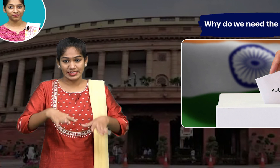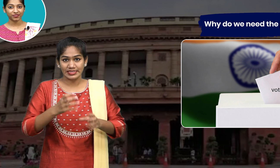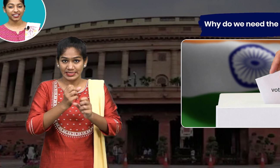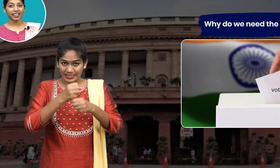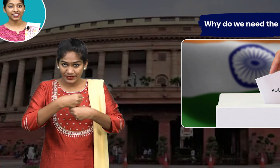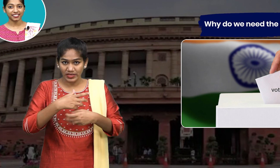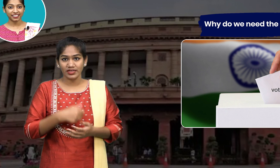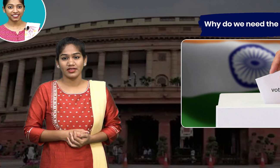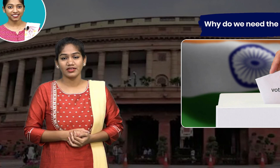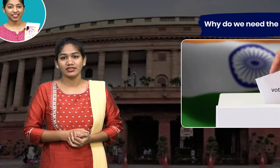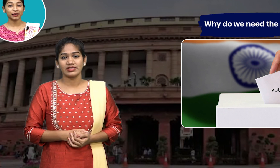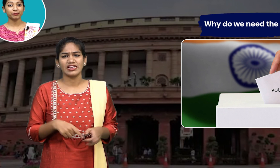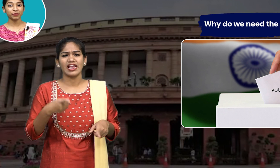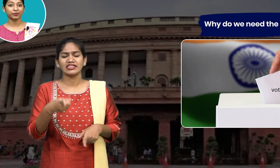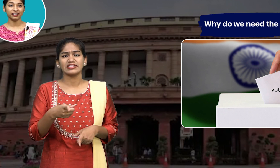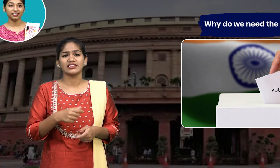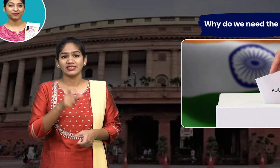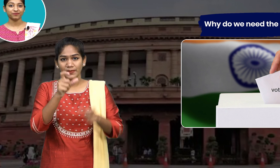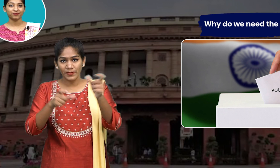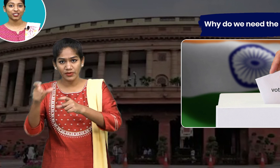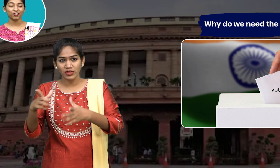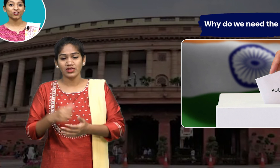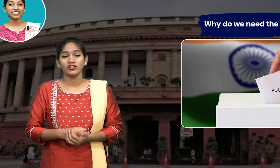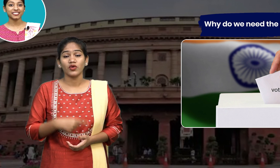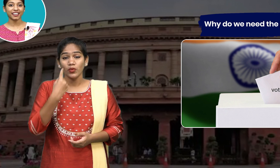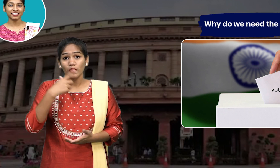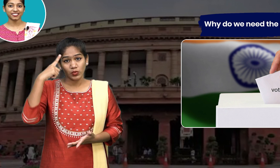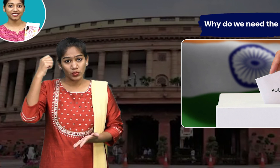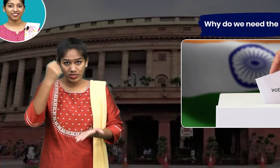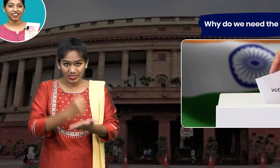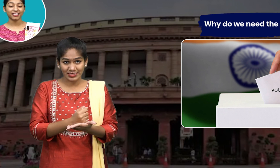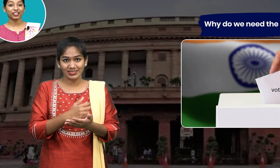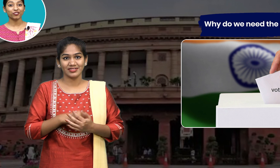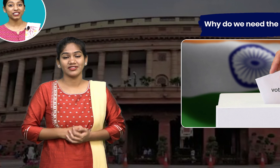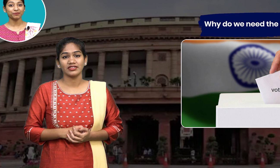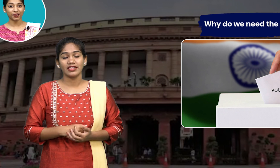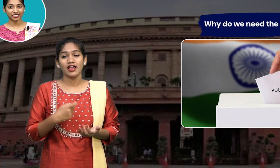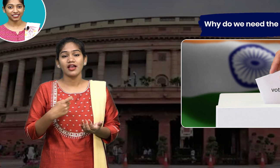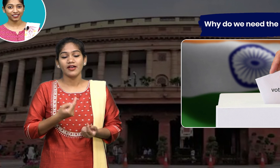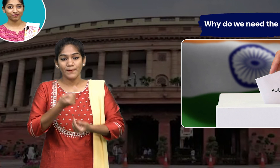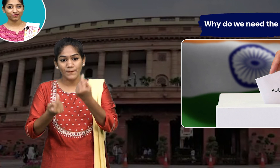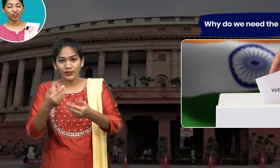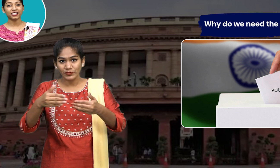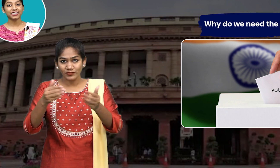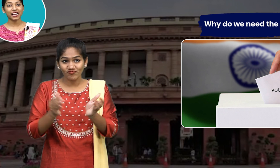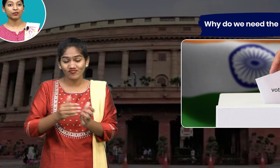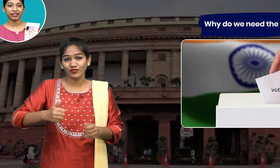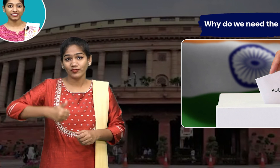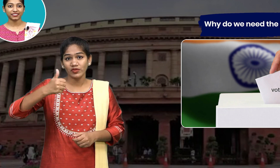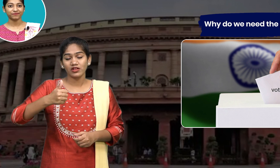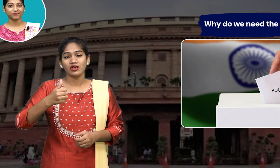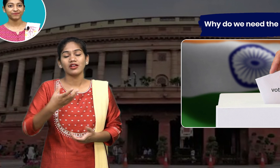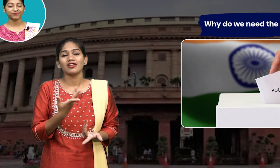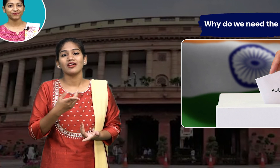making, as it is the people who decides the ruling party or the